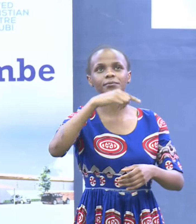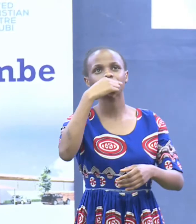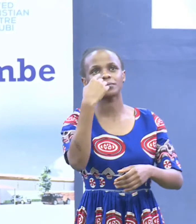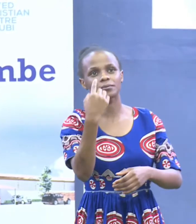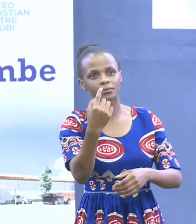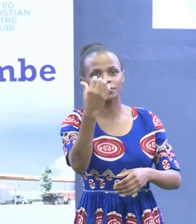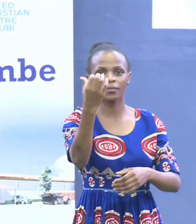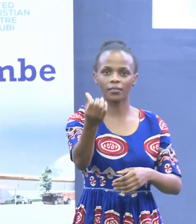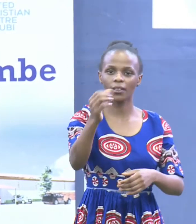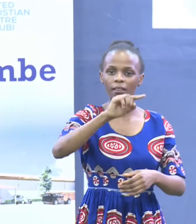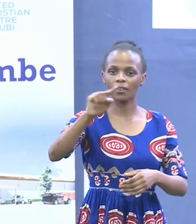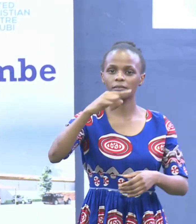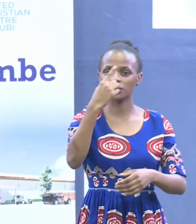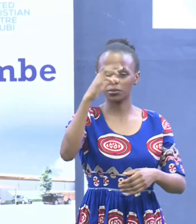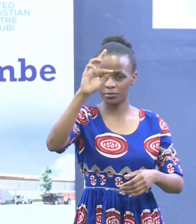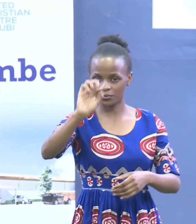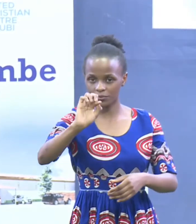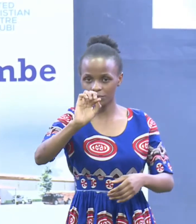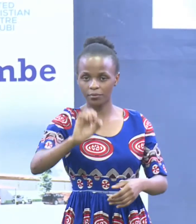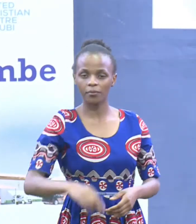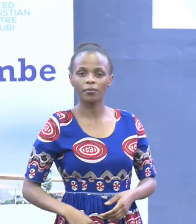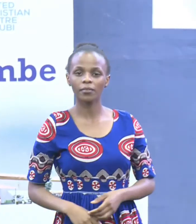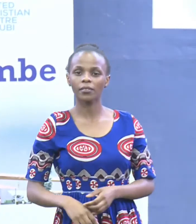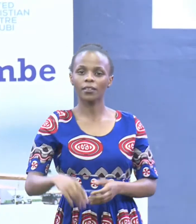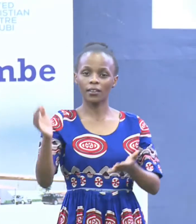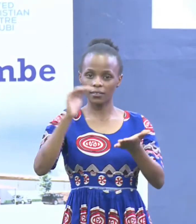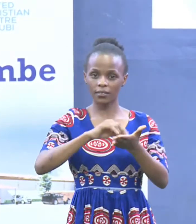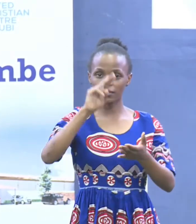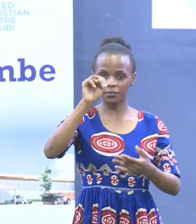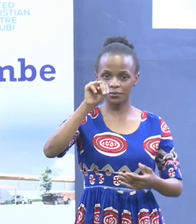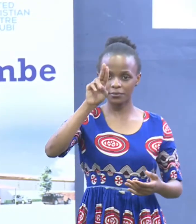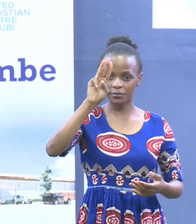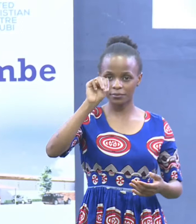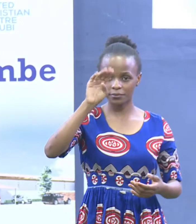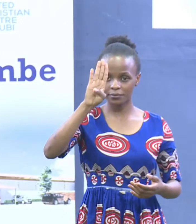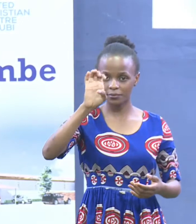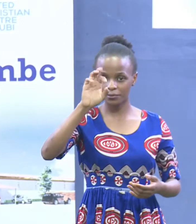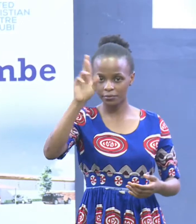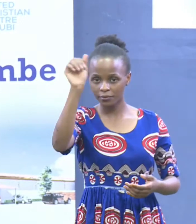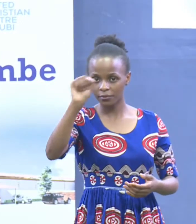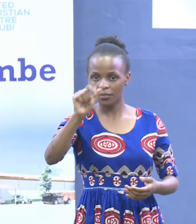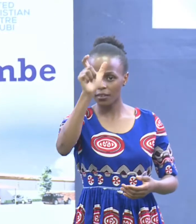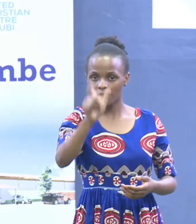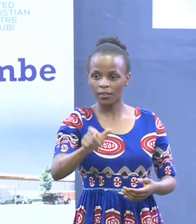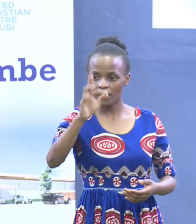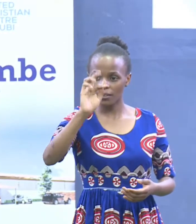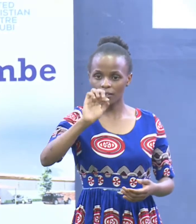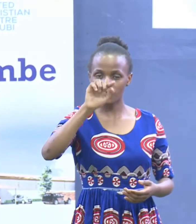There are many instances we are going to see that concern the firstborn, but right now we are going to read in Numbers chapter